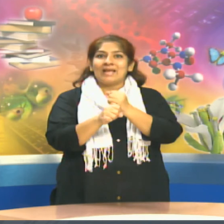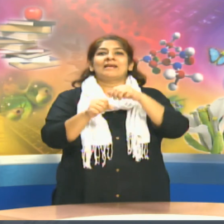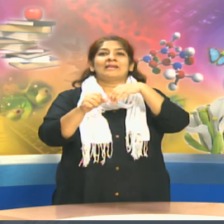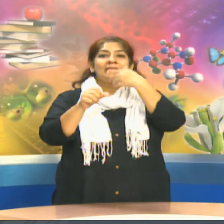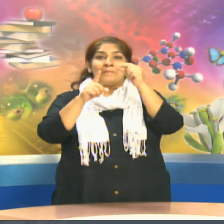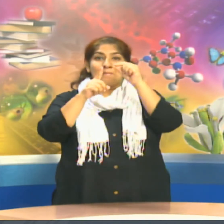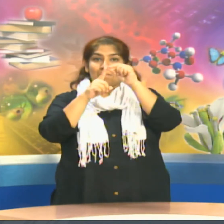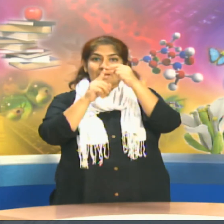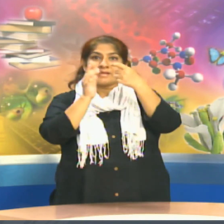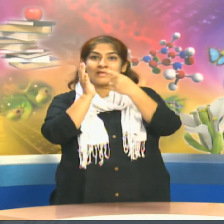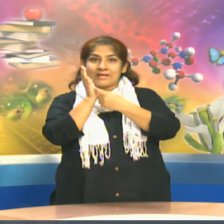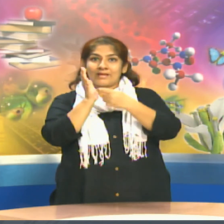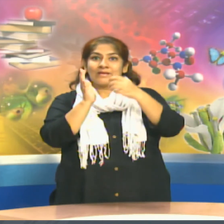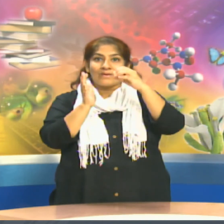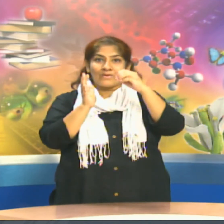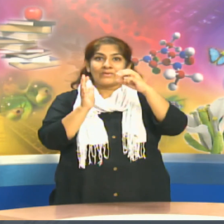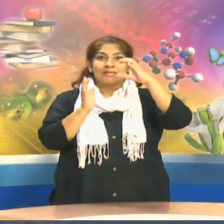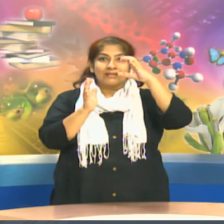That is organizing processes.